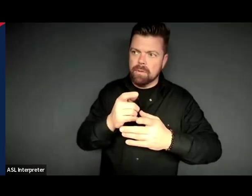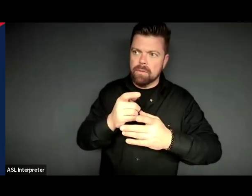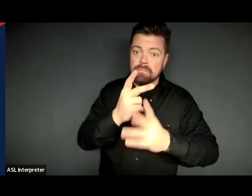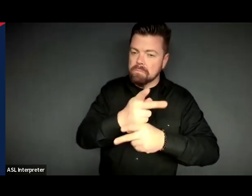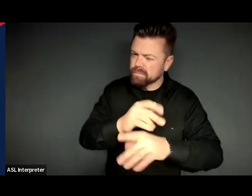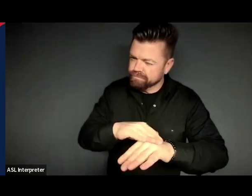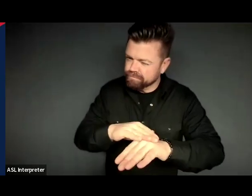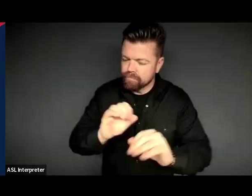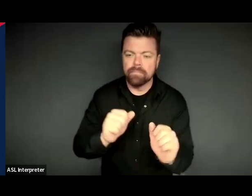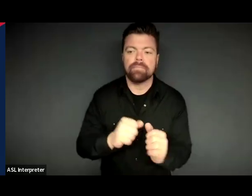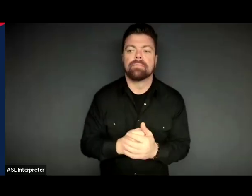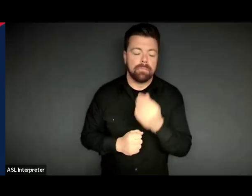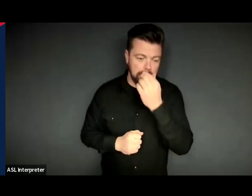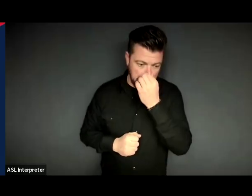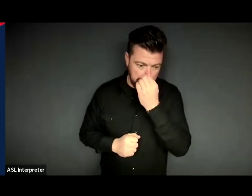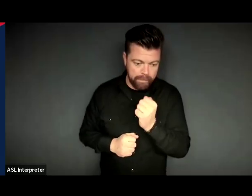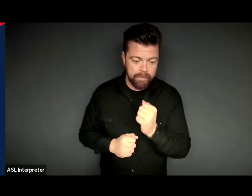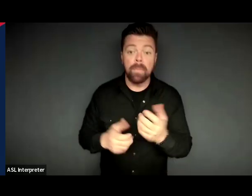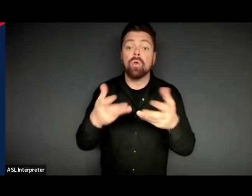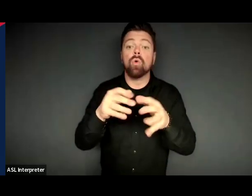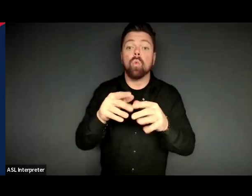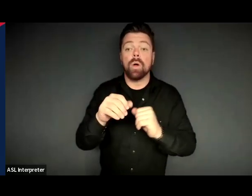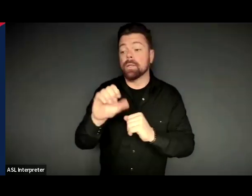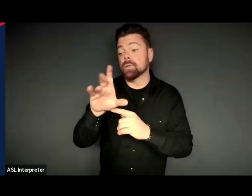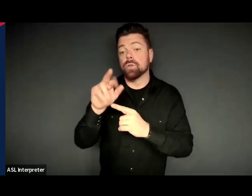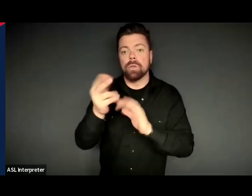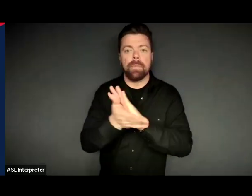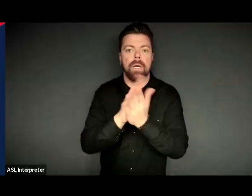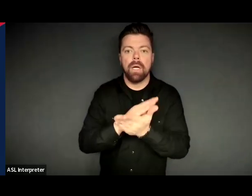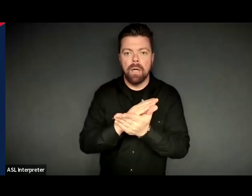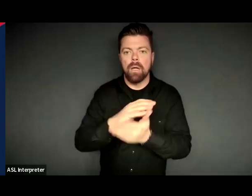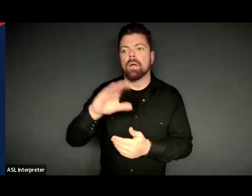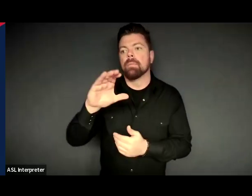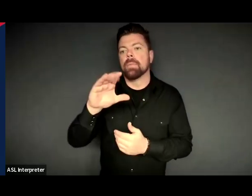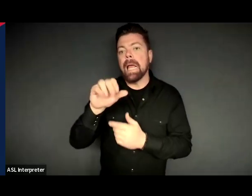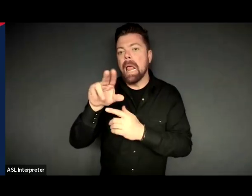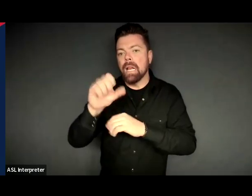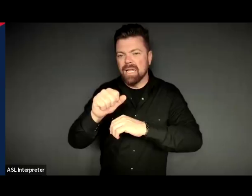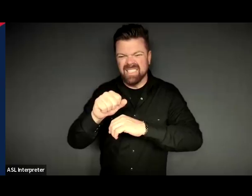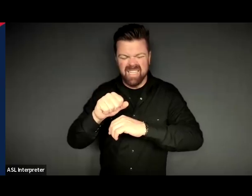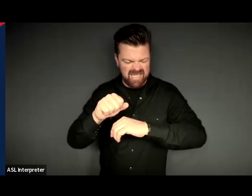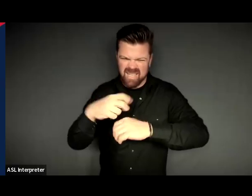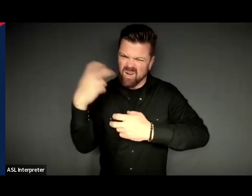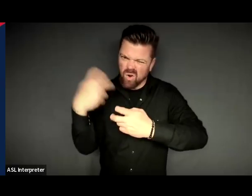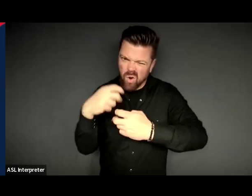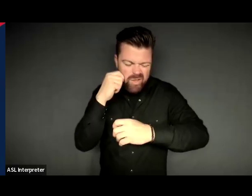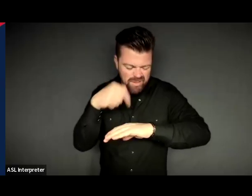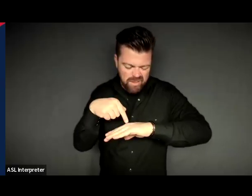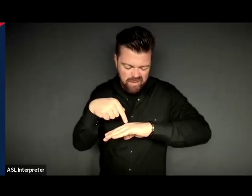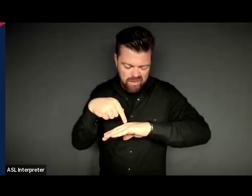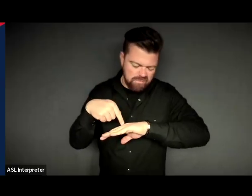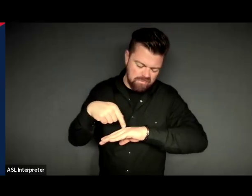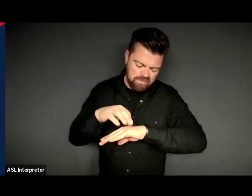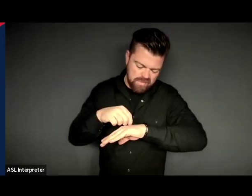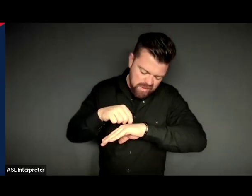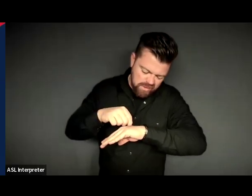what. You don't want the scar into a callus because callus also doesn't have that stretch. So if